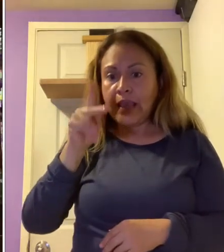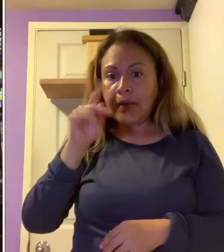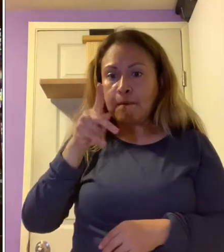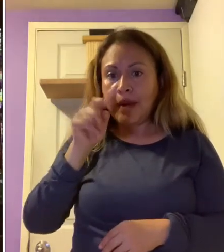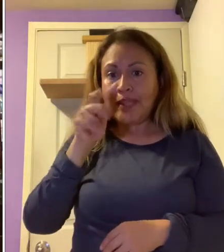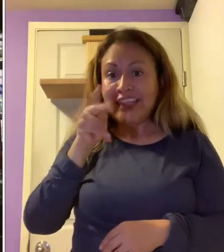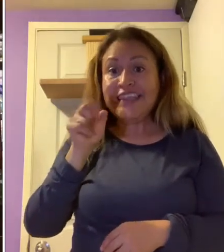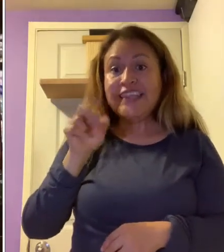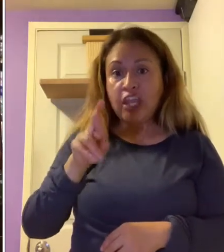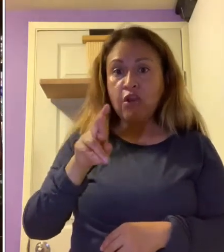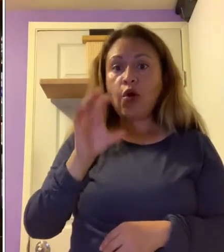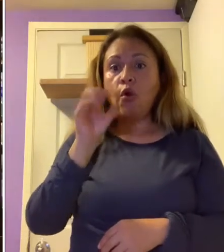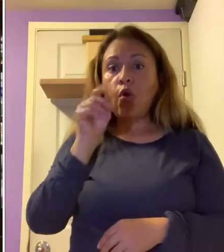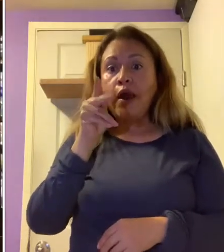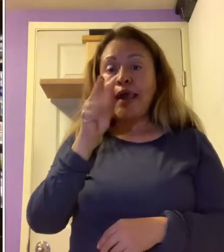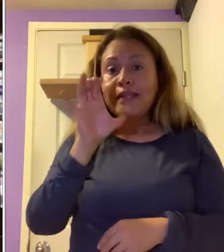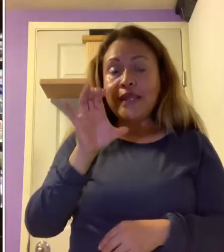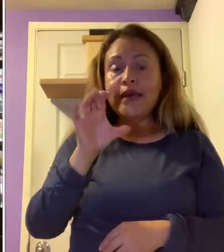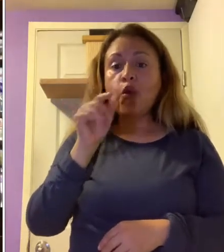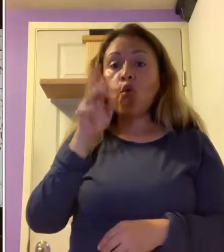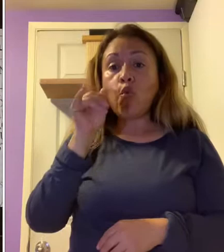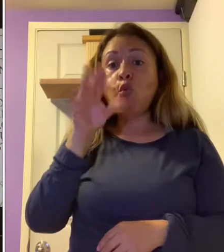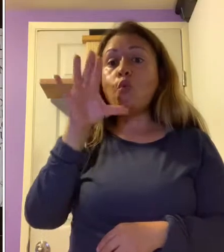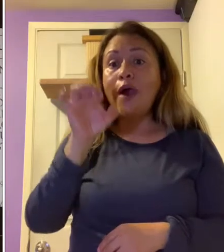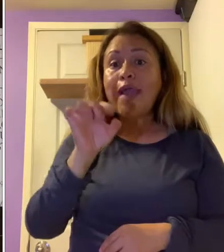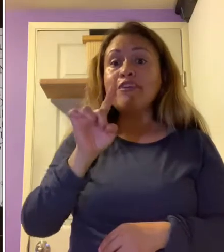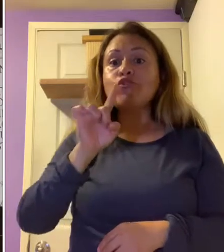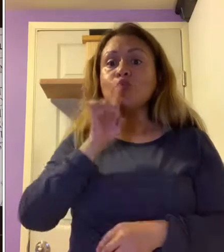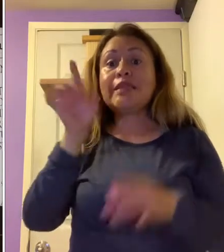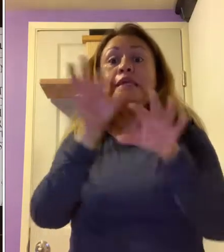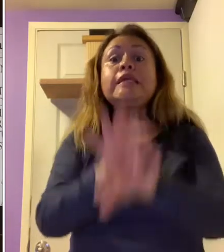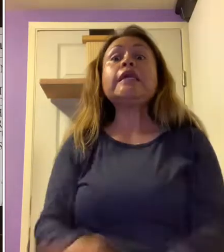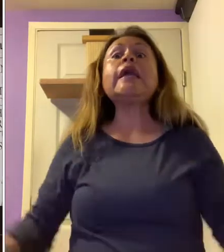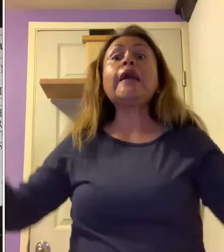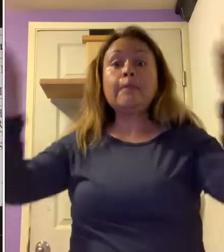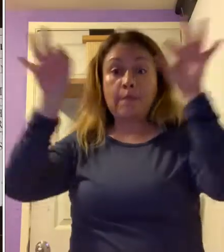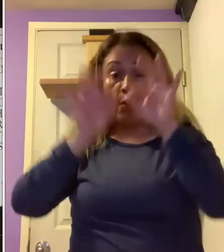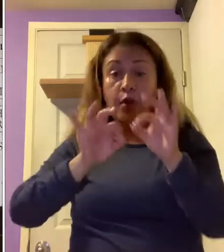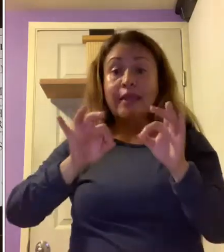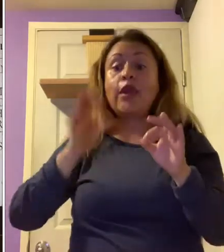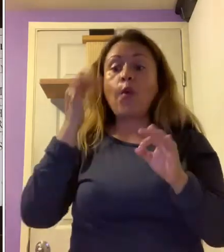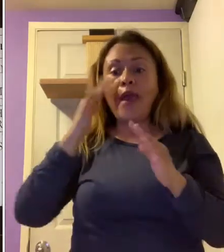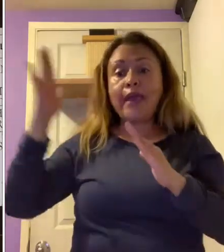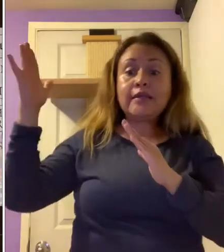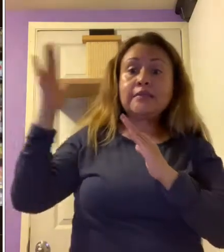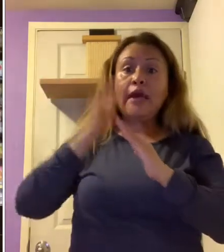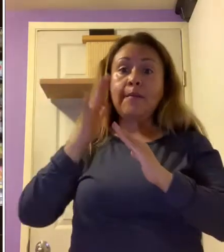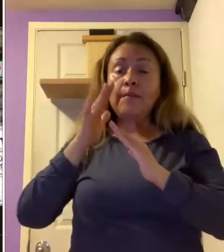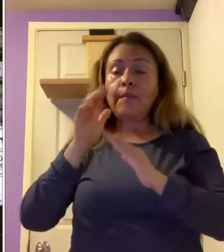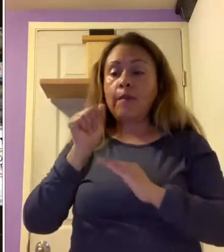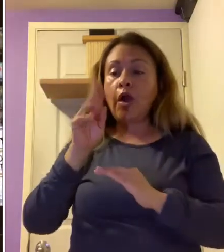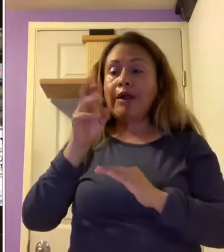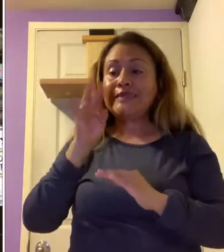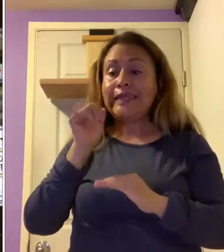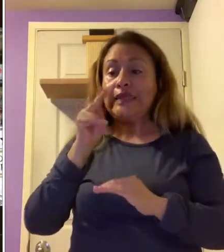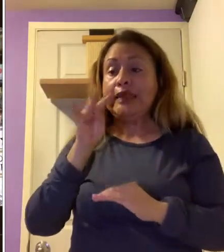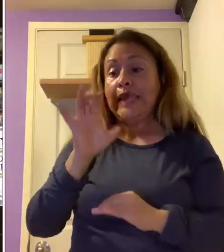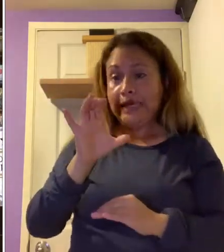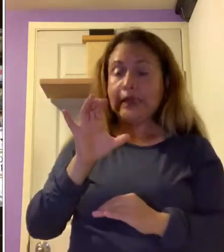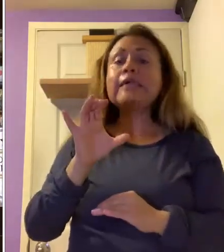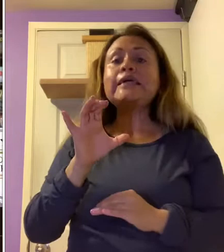palak paneer. And we see she's using organic basmati rice. That's actually very important because rice is high in arsenic,